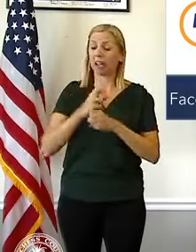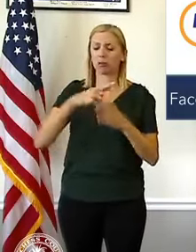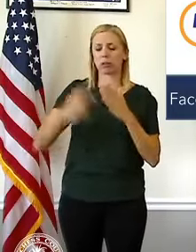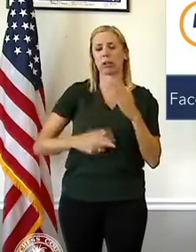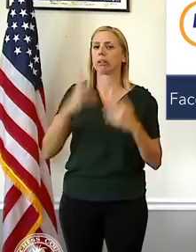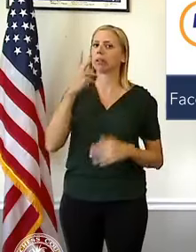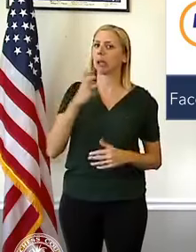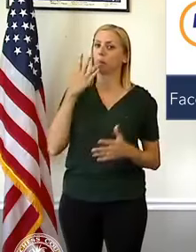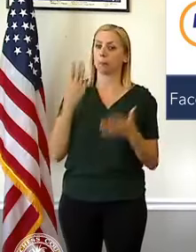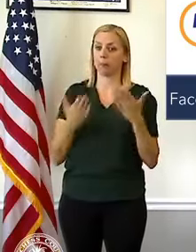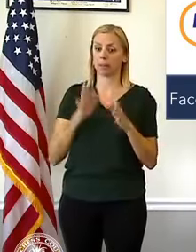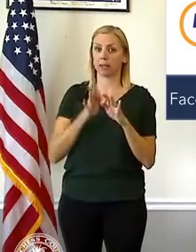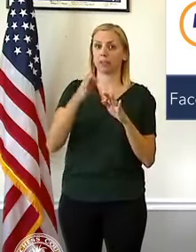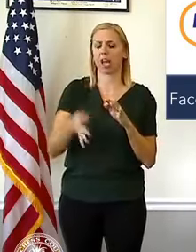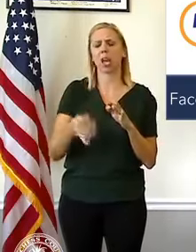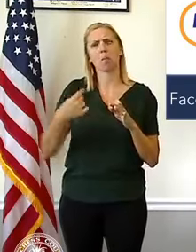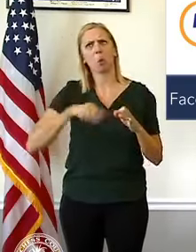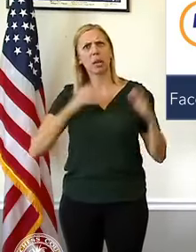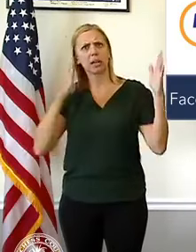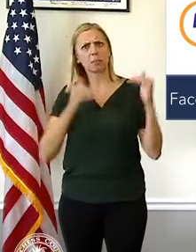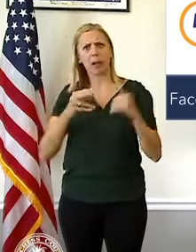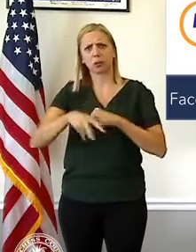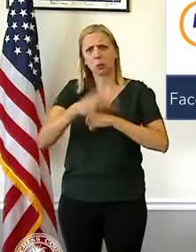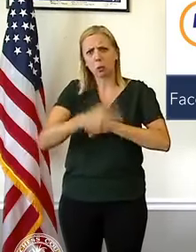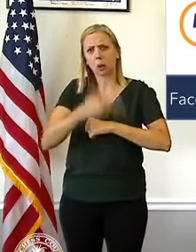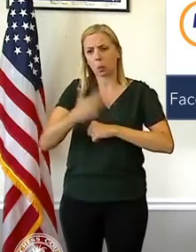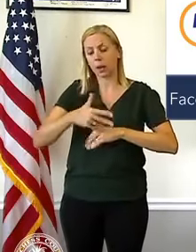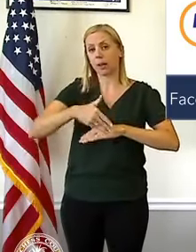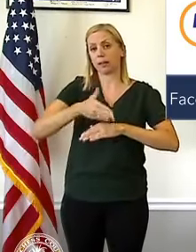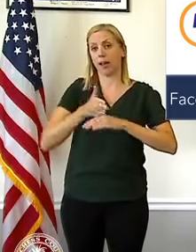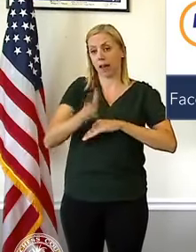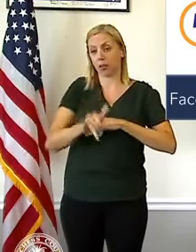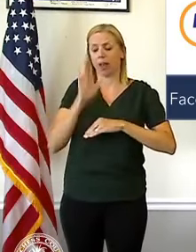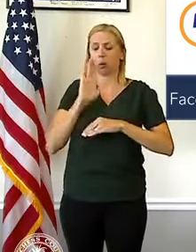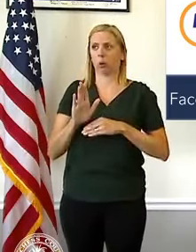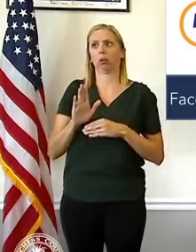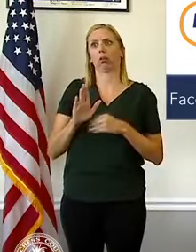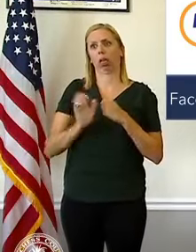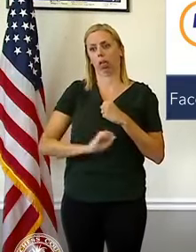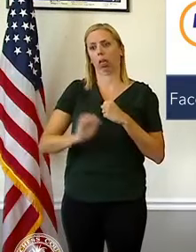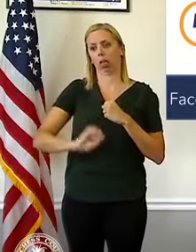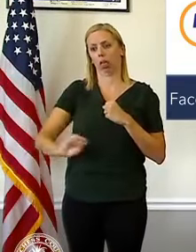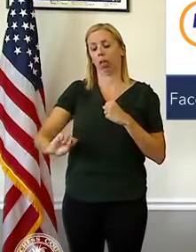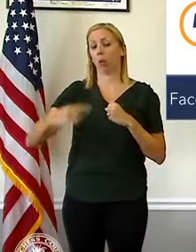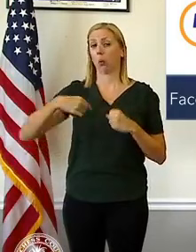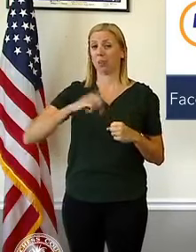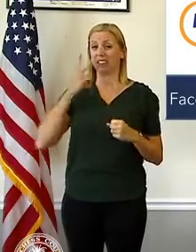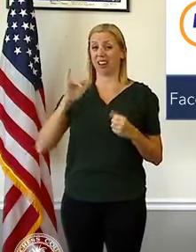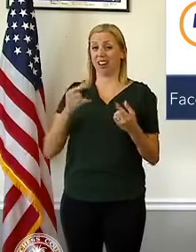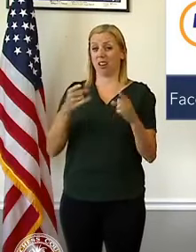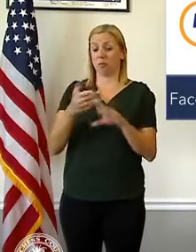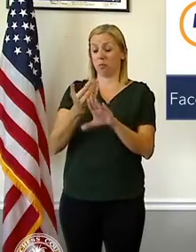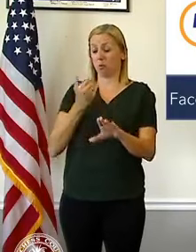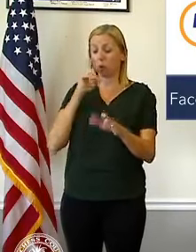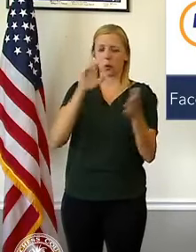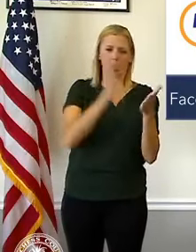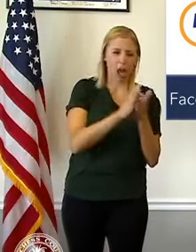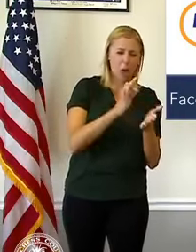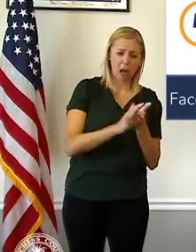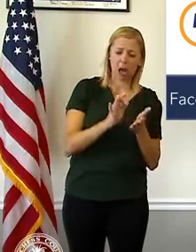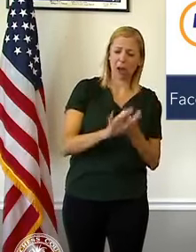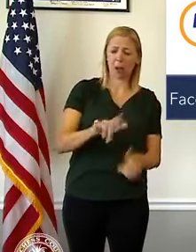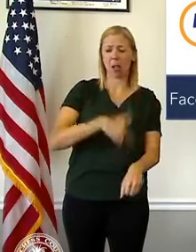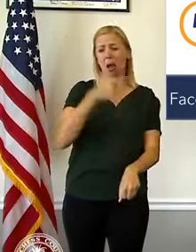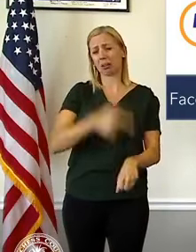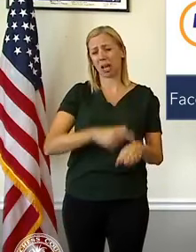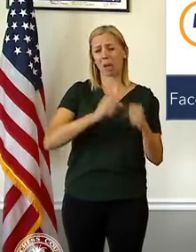you'll hear those results within hopefully a few days, but we've seen this go on for a week or two. To count all the ballots. And